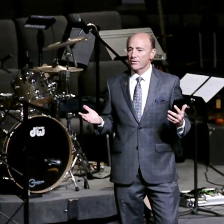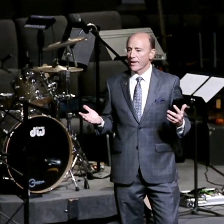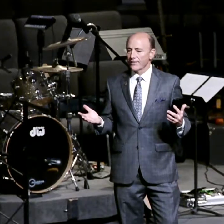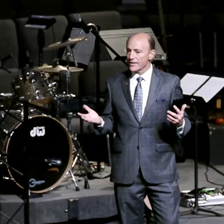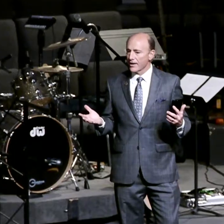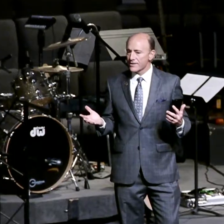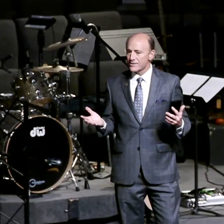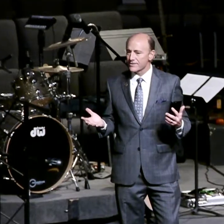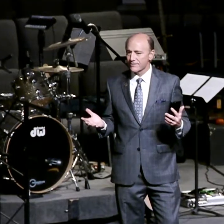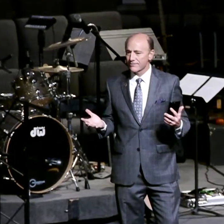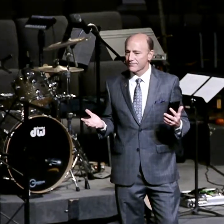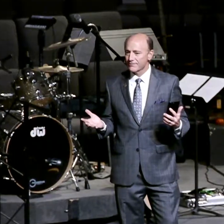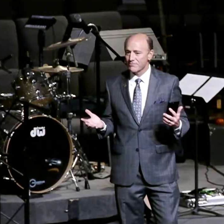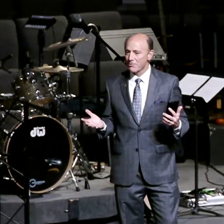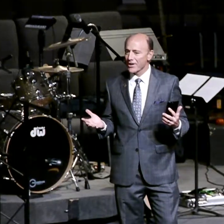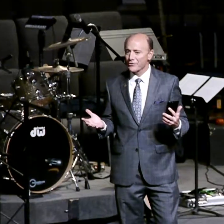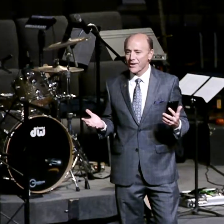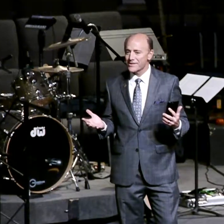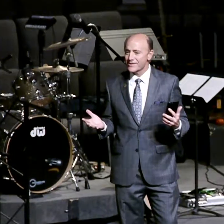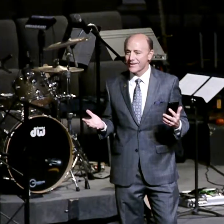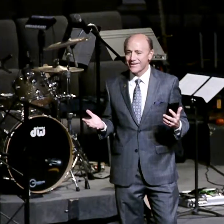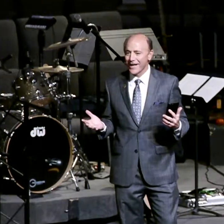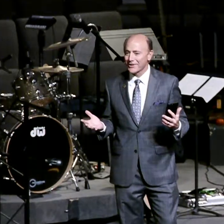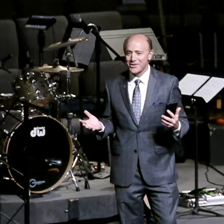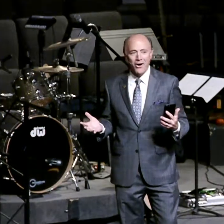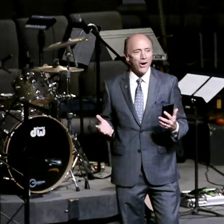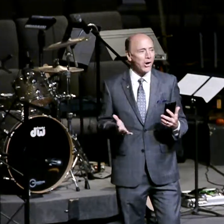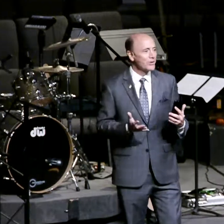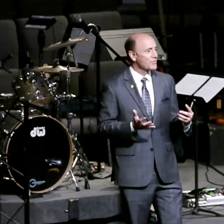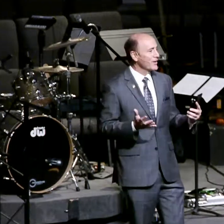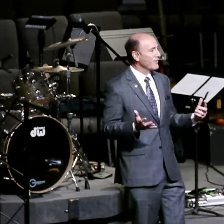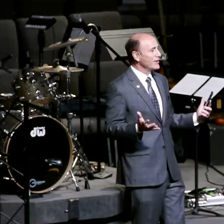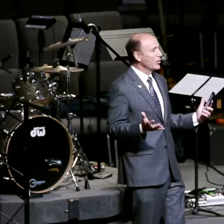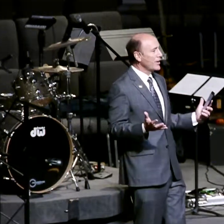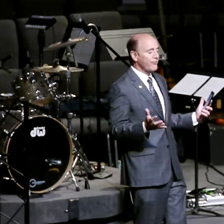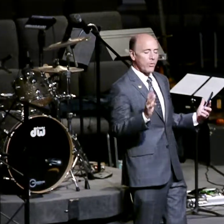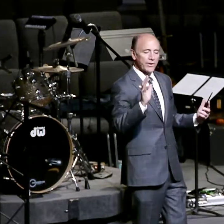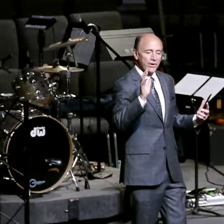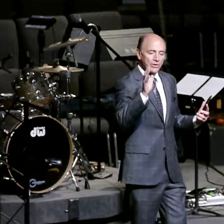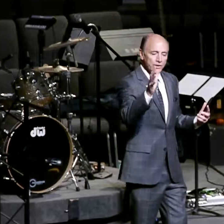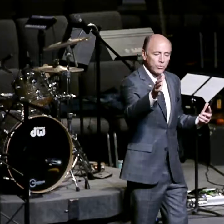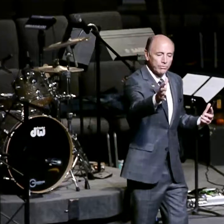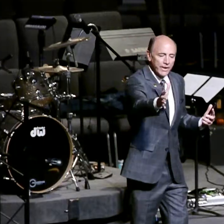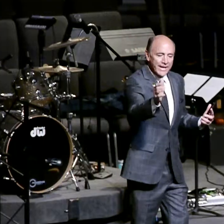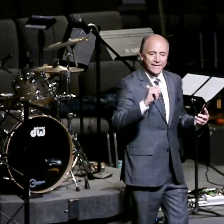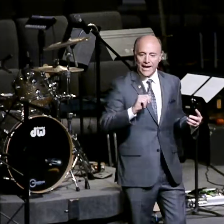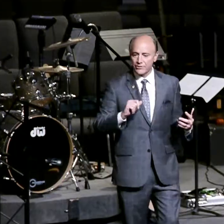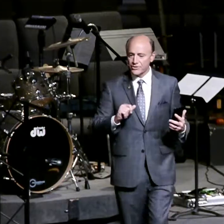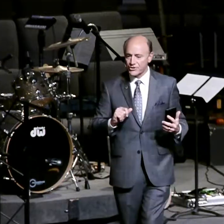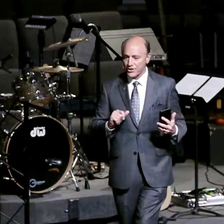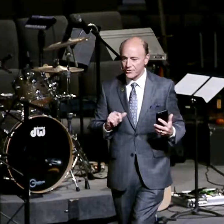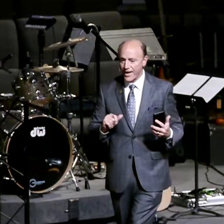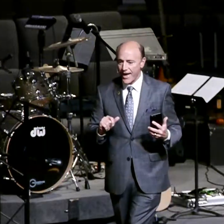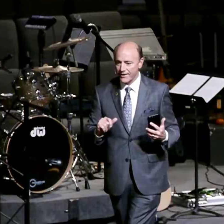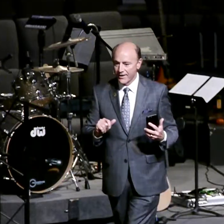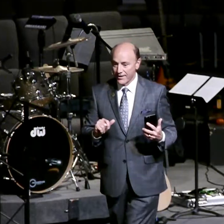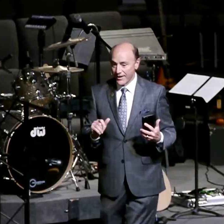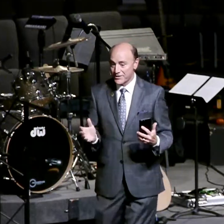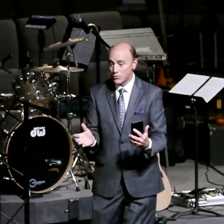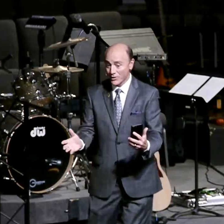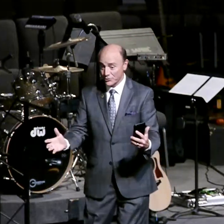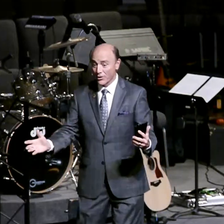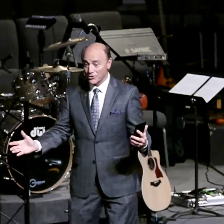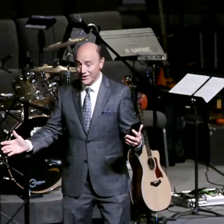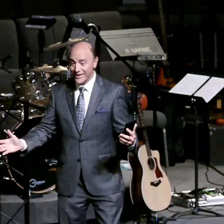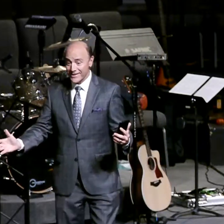in Wonderland. That's us. Remember that great scene? Alice always running around looking for where to go. She encounters the Cheshire Cat and